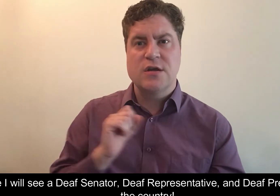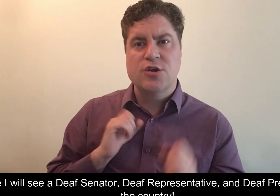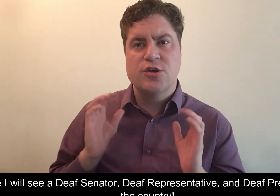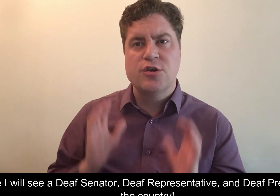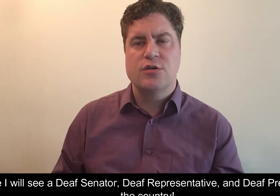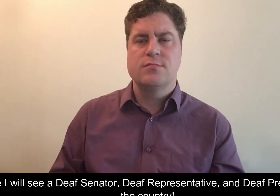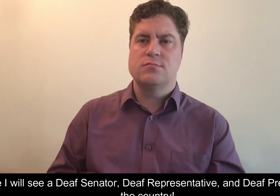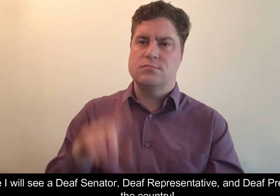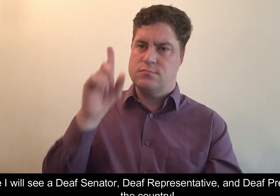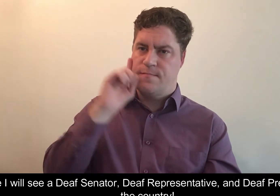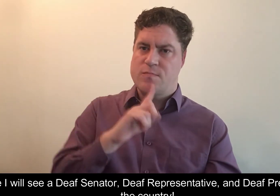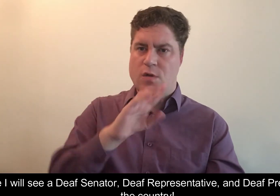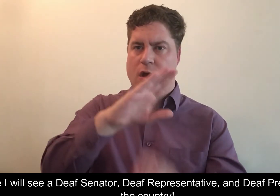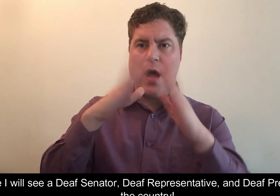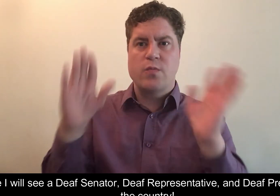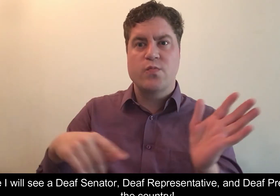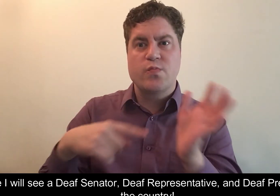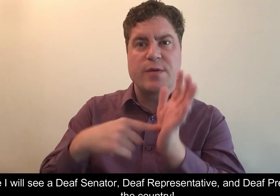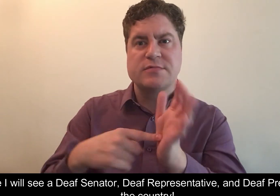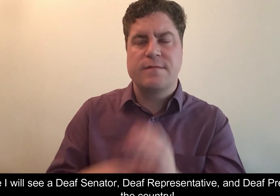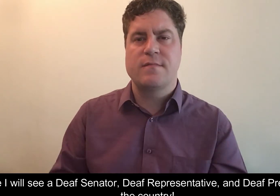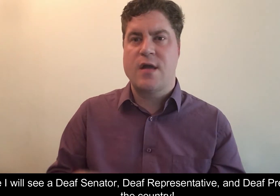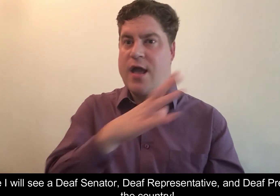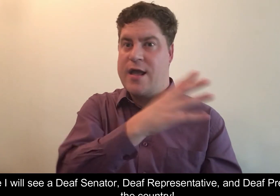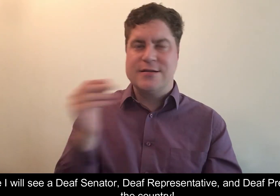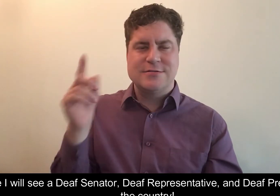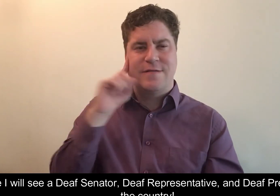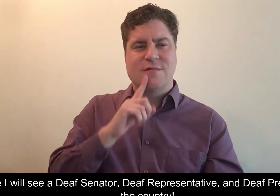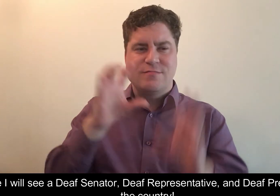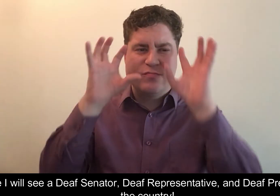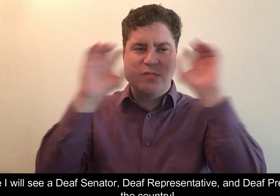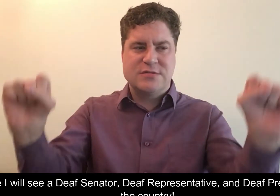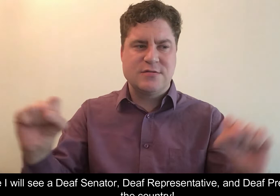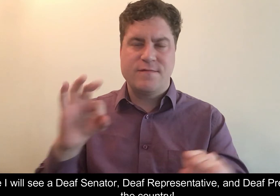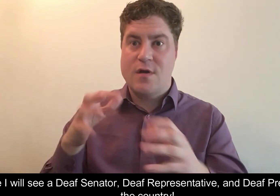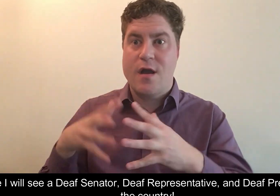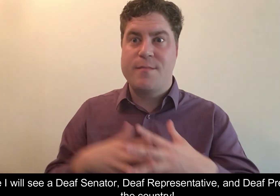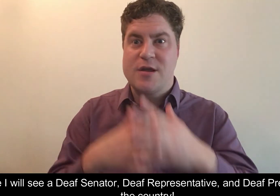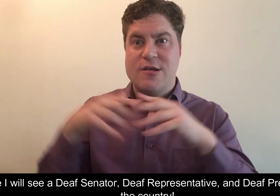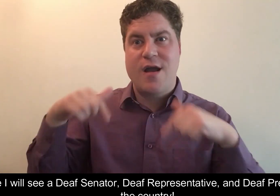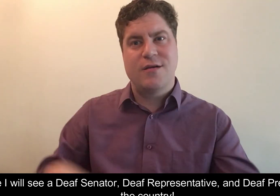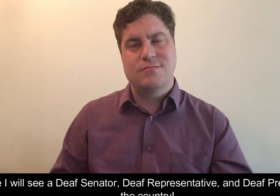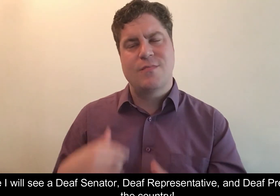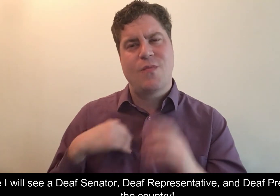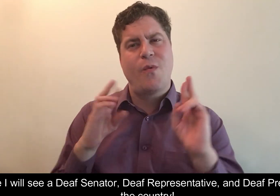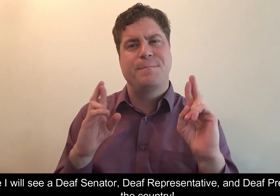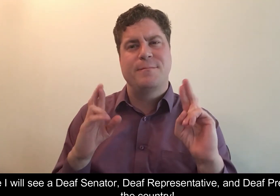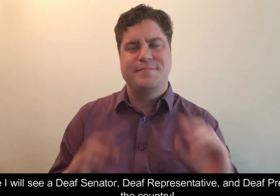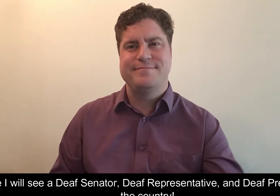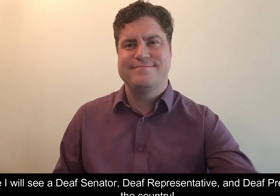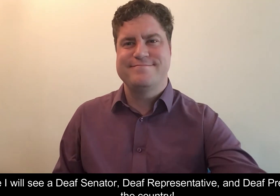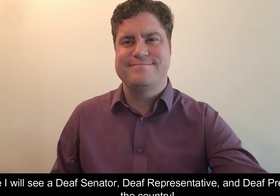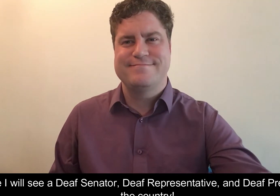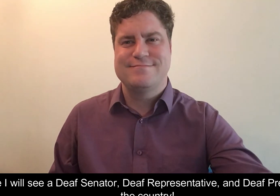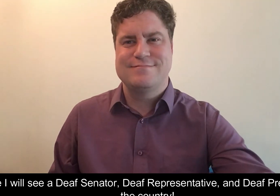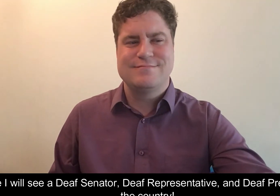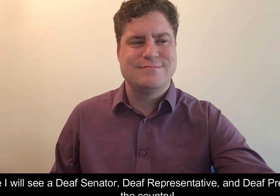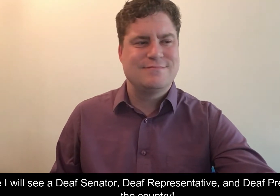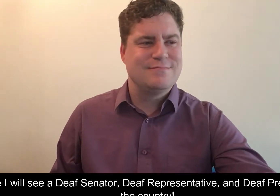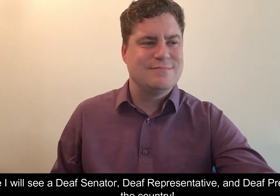In my lifetime, I really hope to see a deaf senator, a House representative, and a deaf president. That's what I'd like